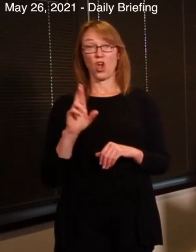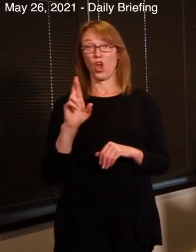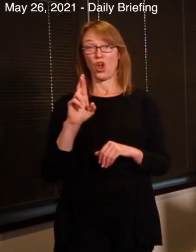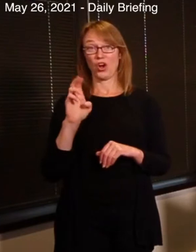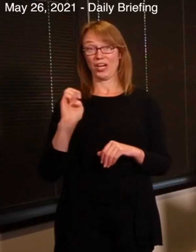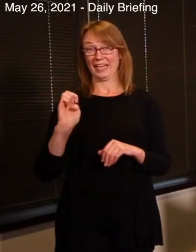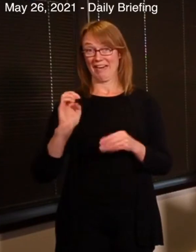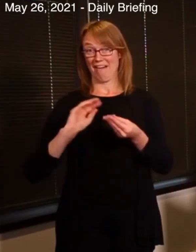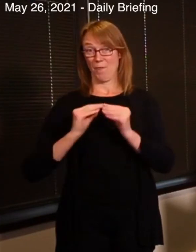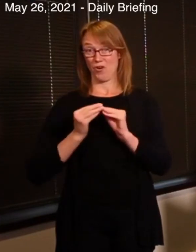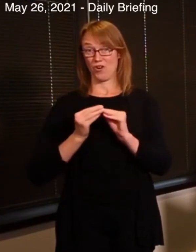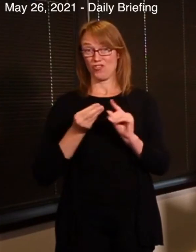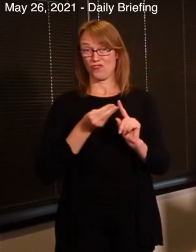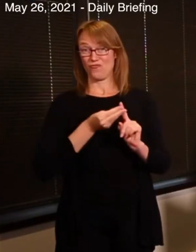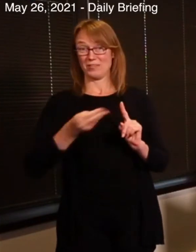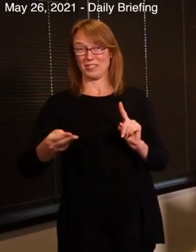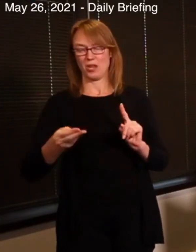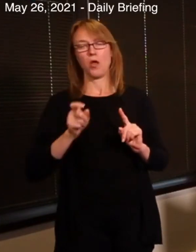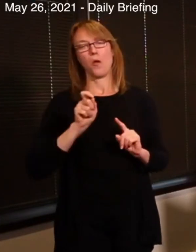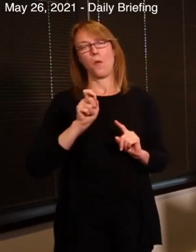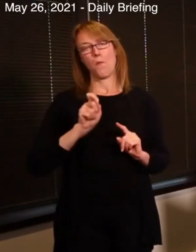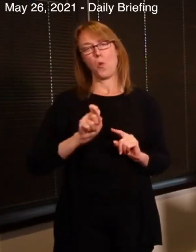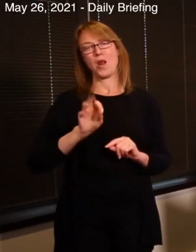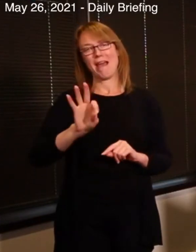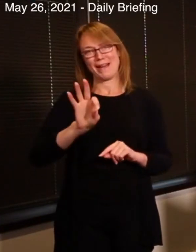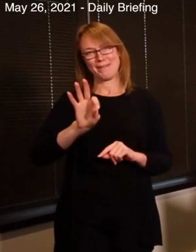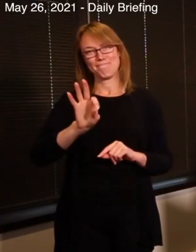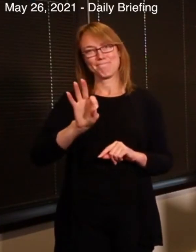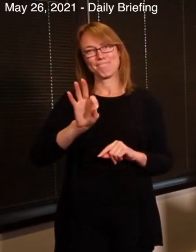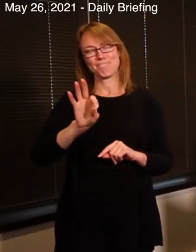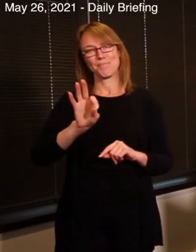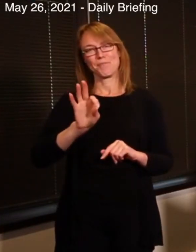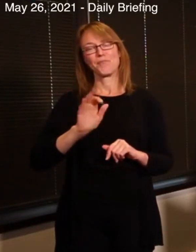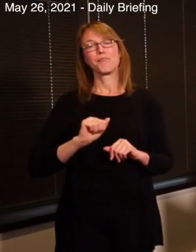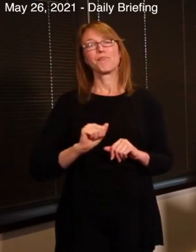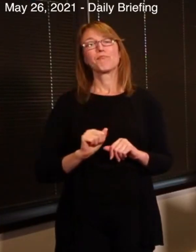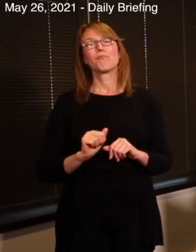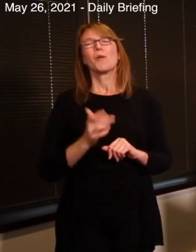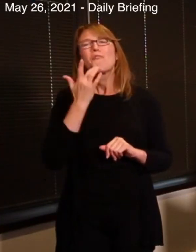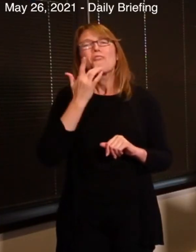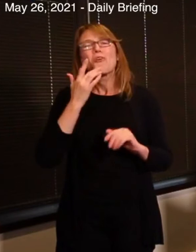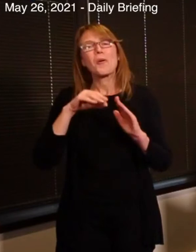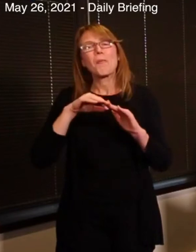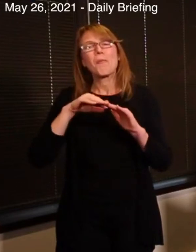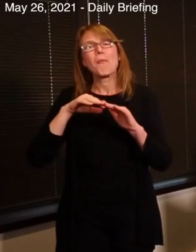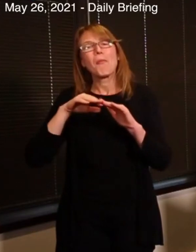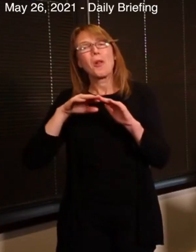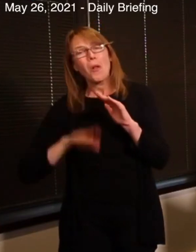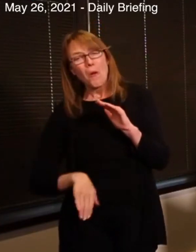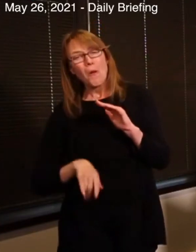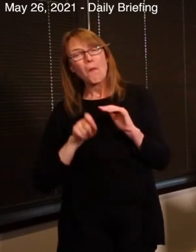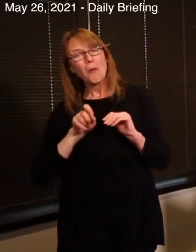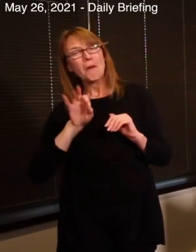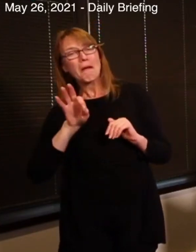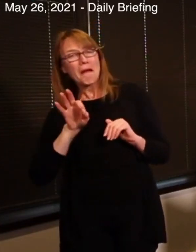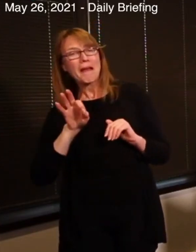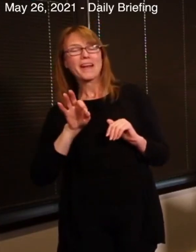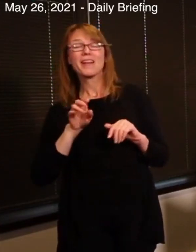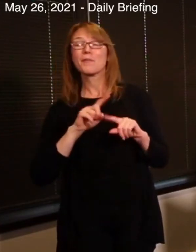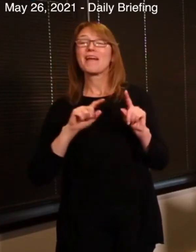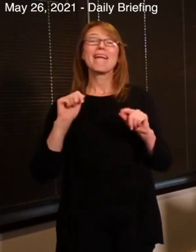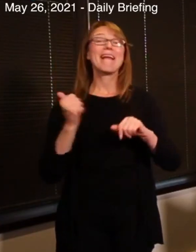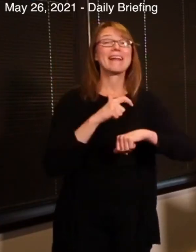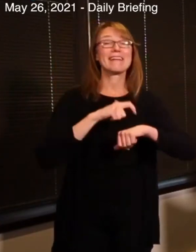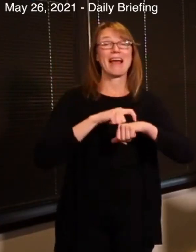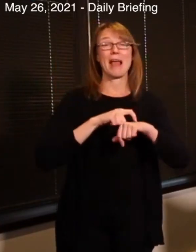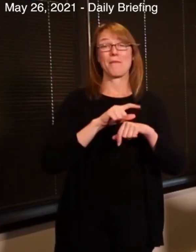is around 0.9. Like to see that lower, but any time we're below 1 is a good thing. Hopefully we can get that